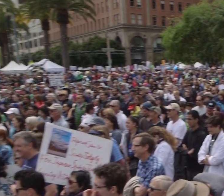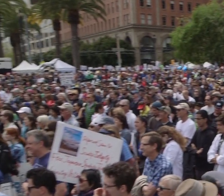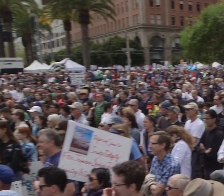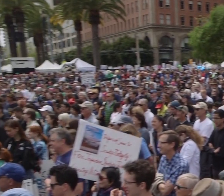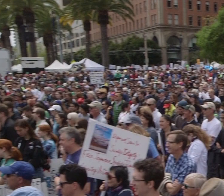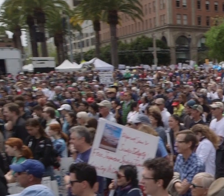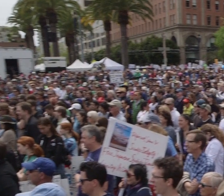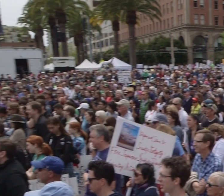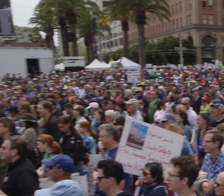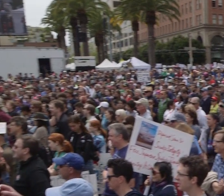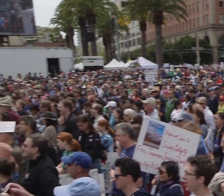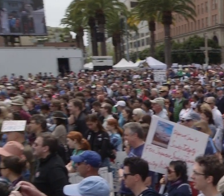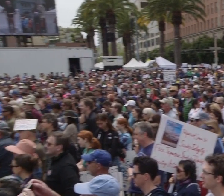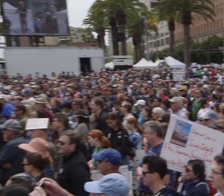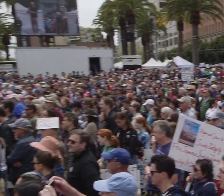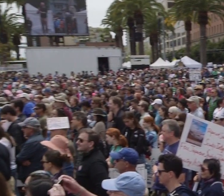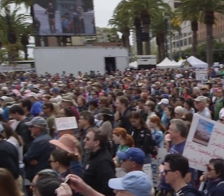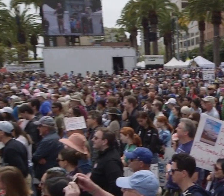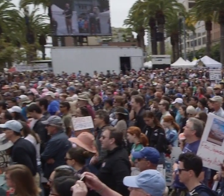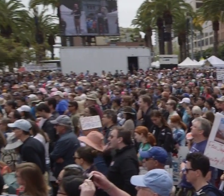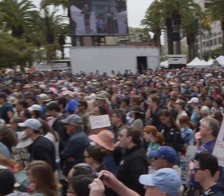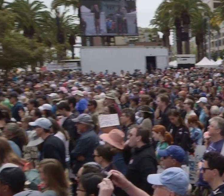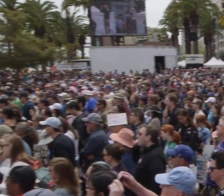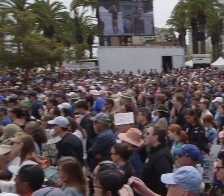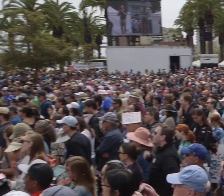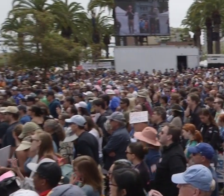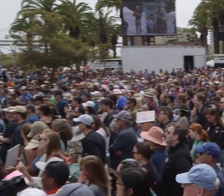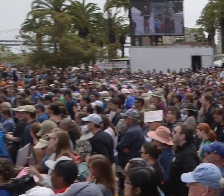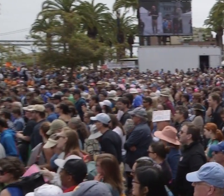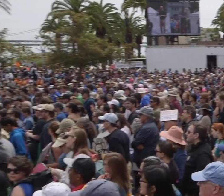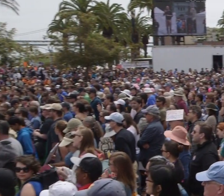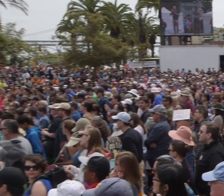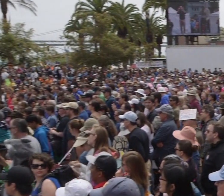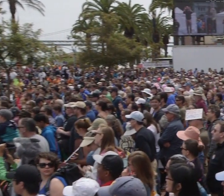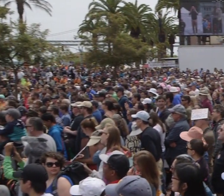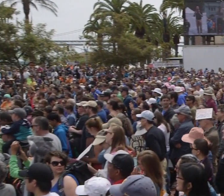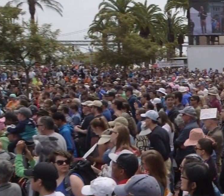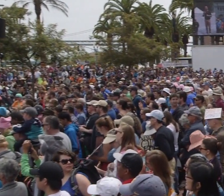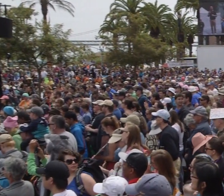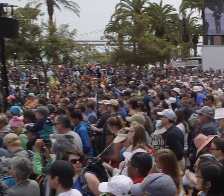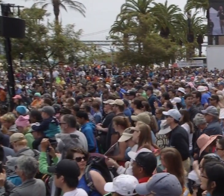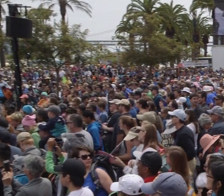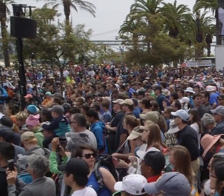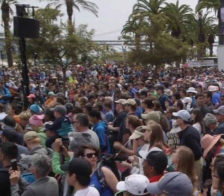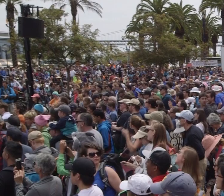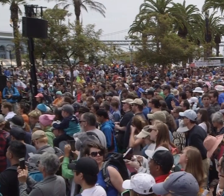He's been my teacher, and all of our teachers, for the last 15 years.